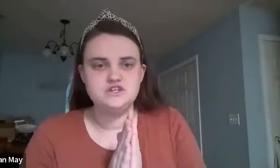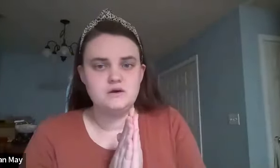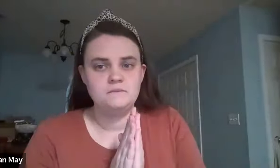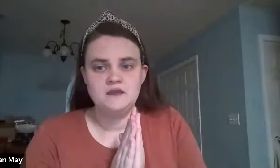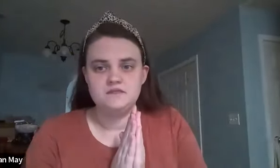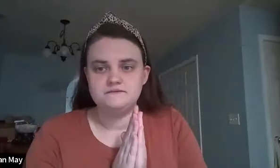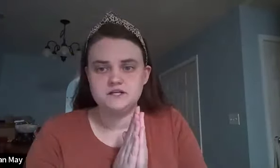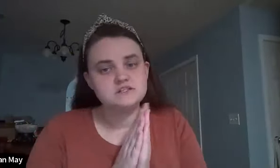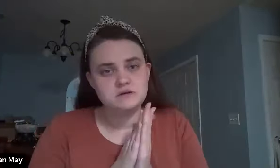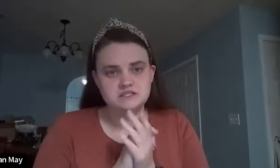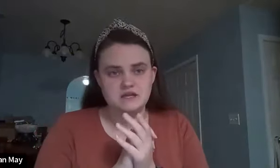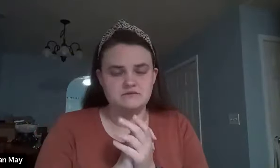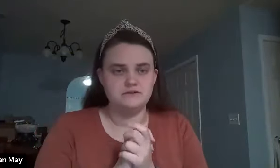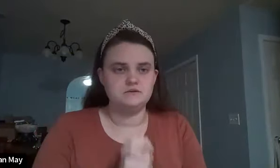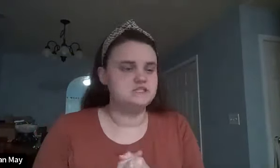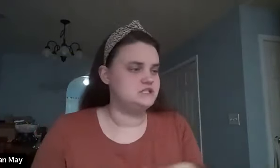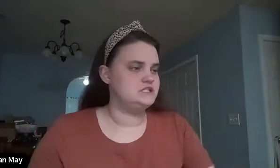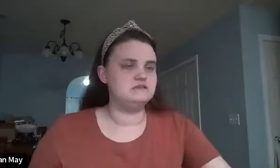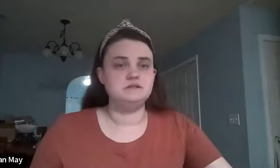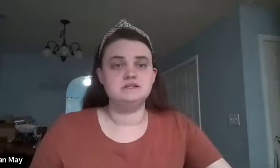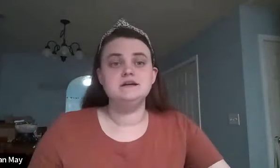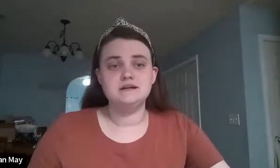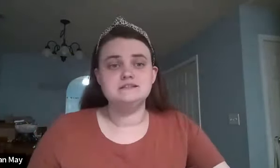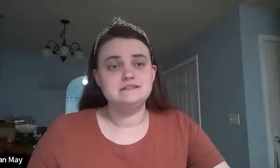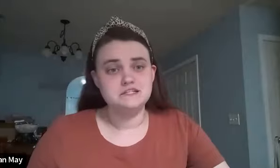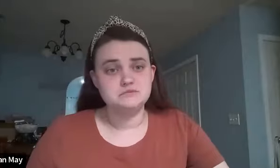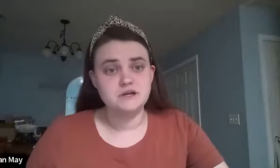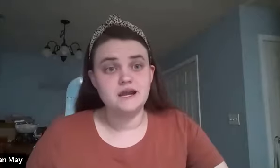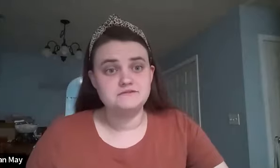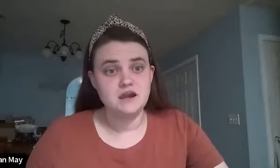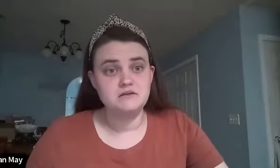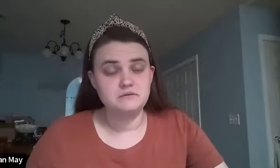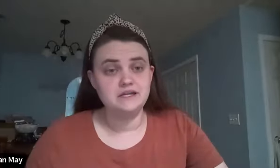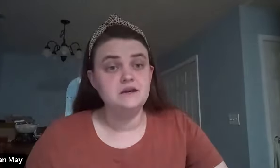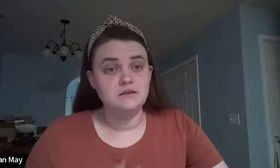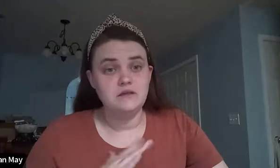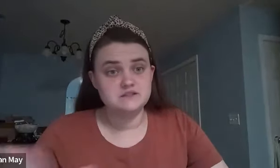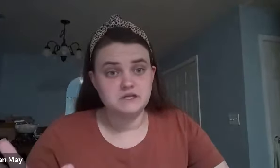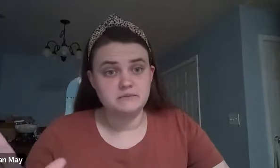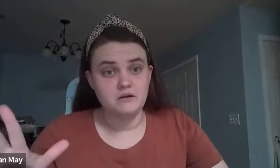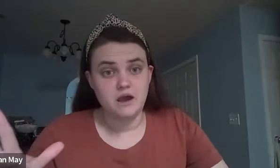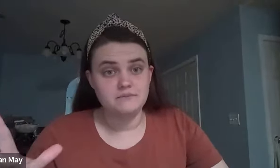so the first question, geez Louise. Guys, teacher brain after Halloween, last week about got me